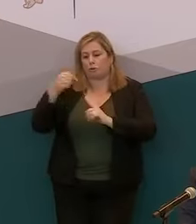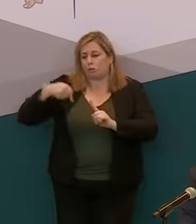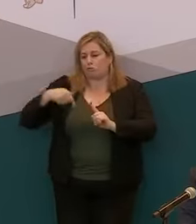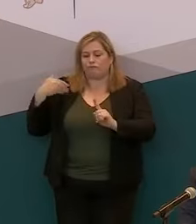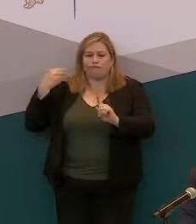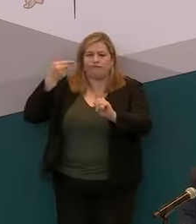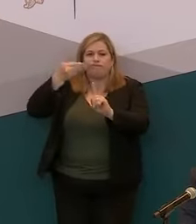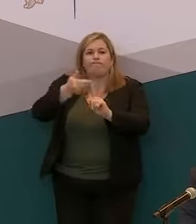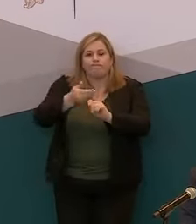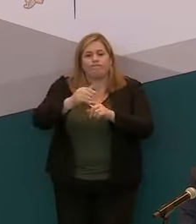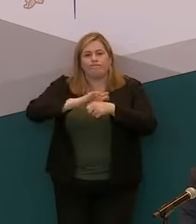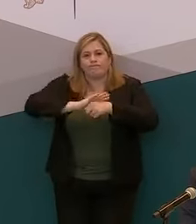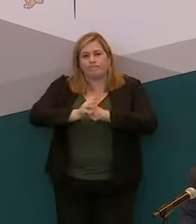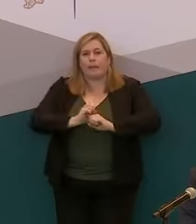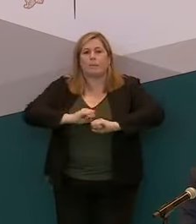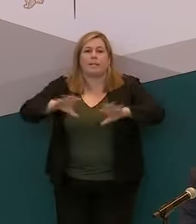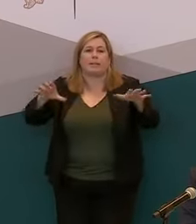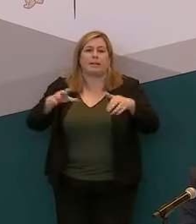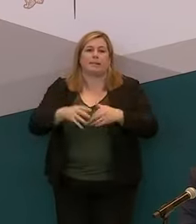this epidemic.